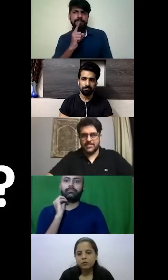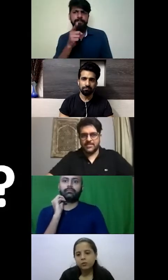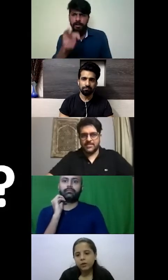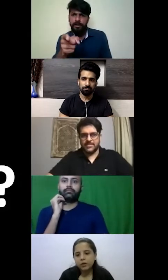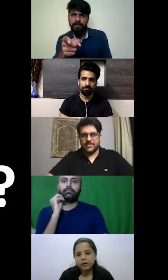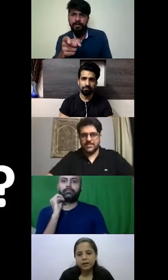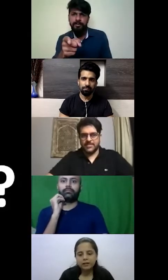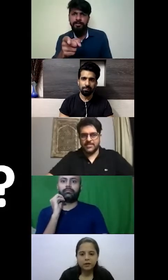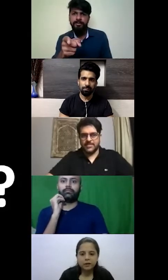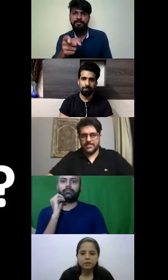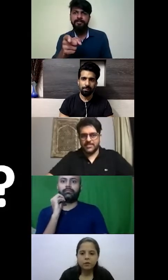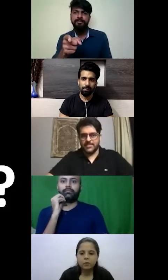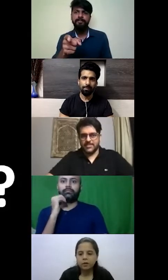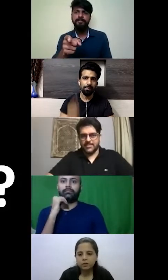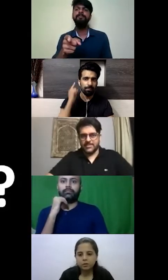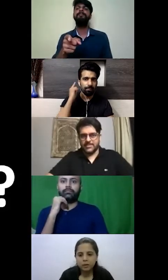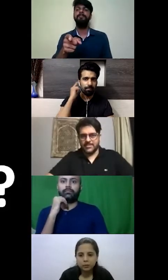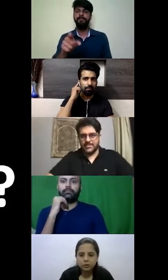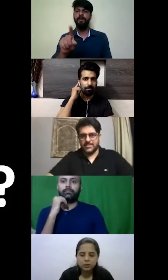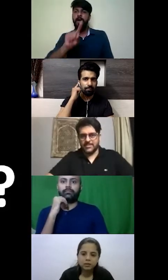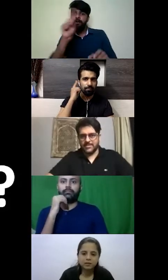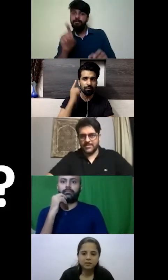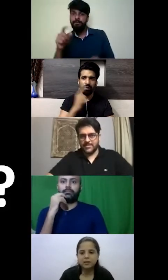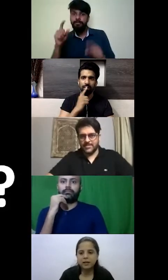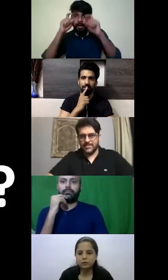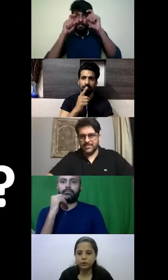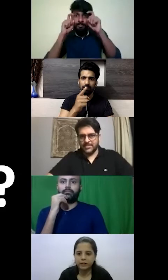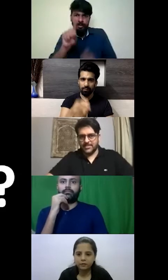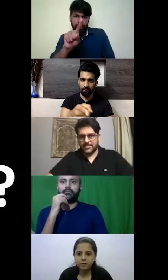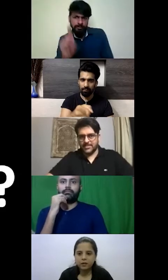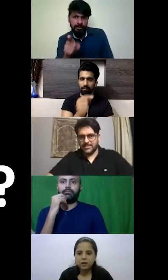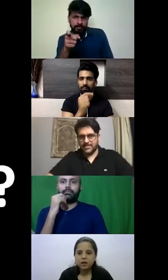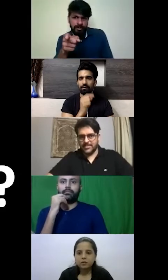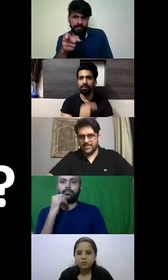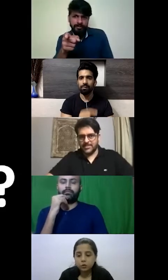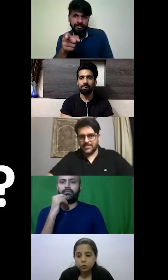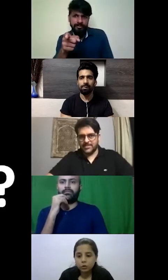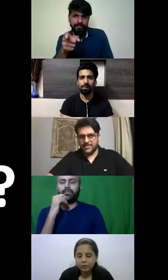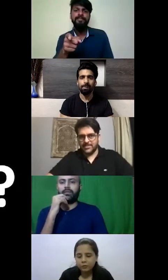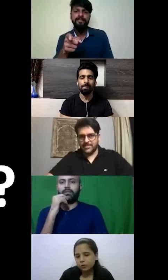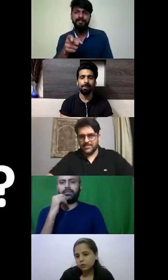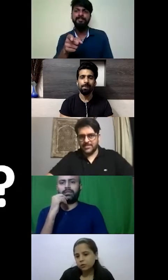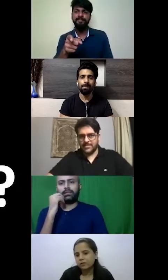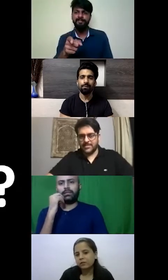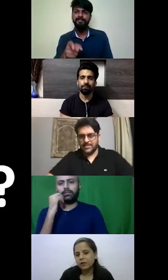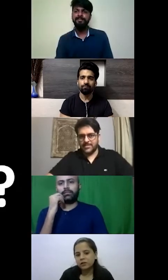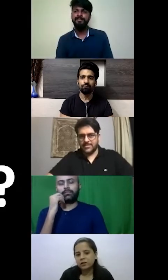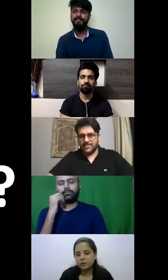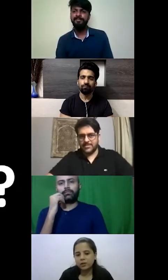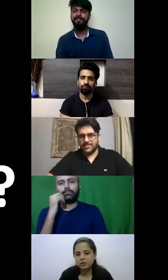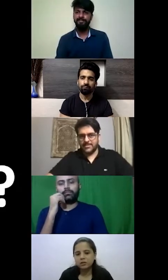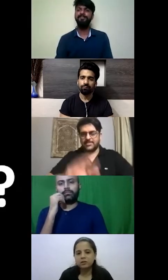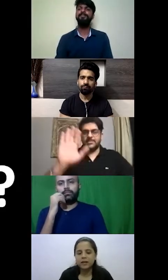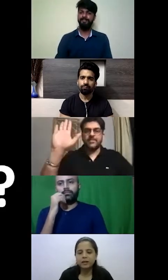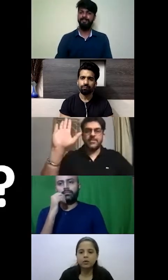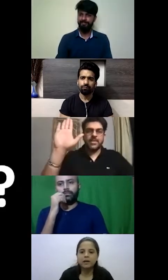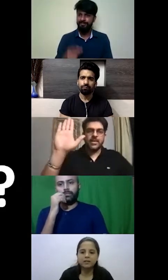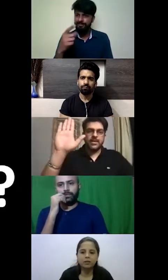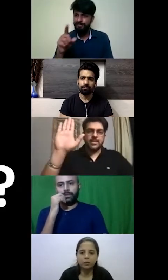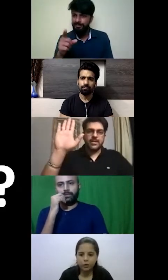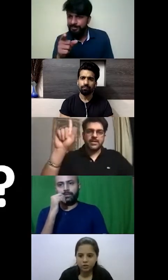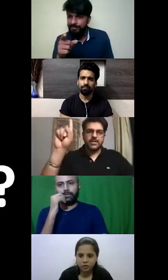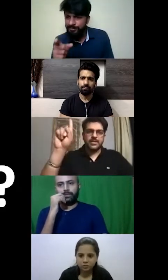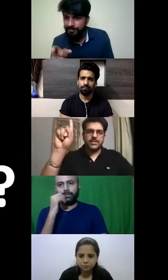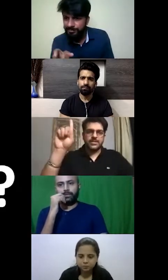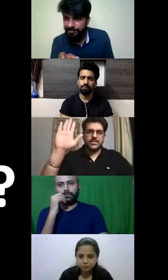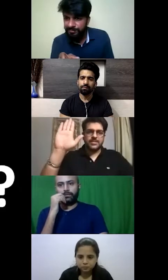You are moving your index finger from ear to mouth. This is a sign for deaf. So you have to have a facial expression like you are asking